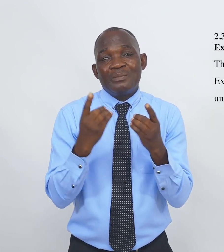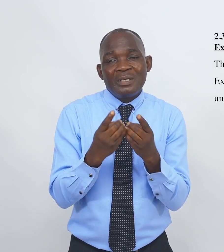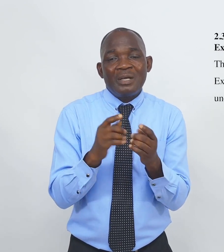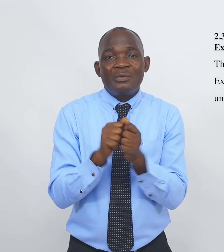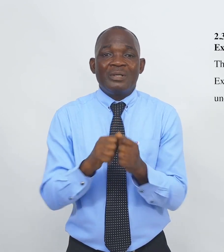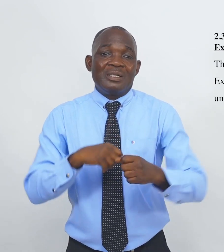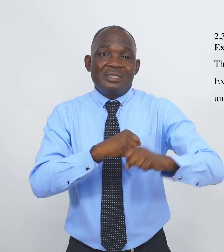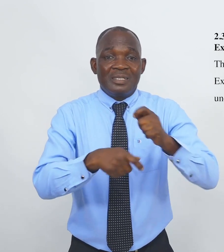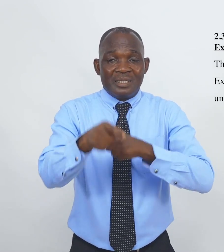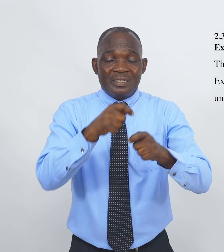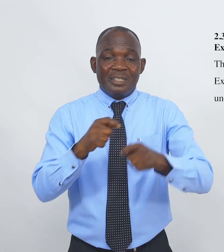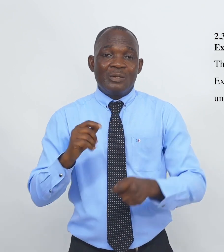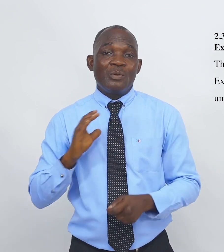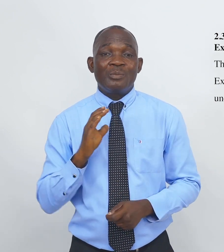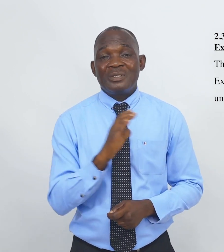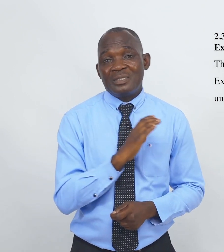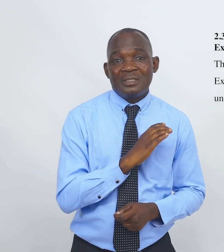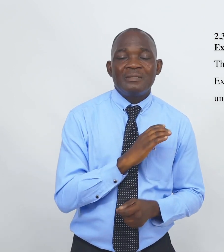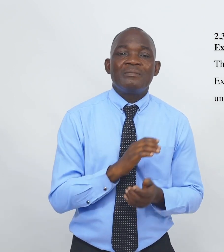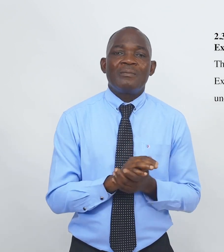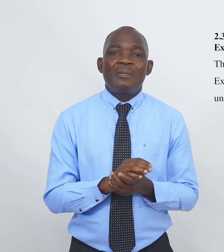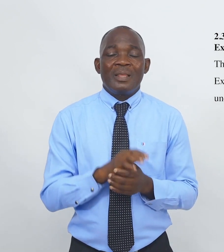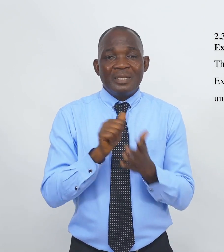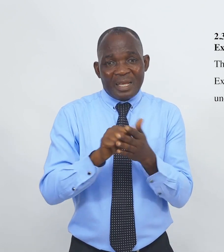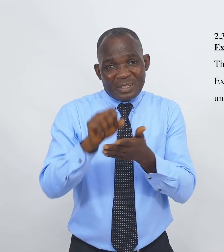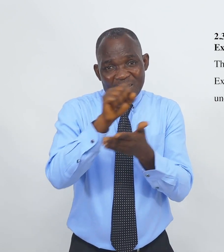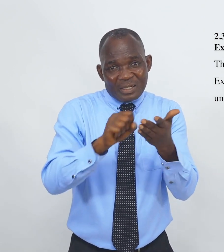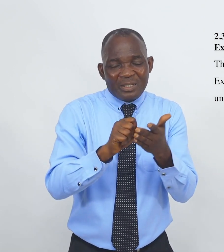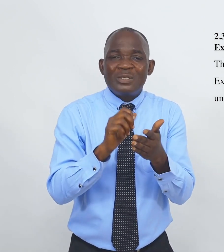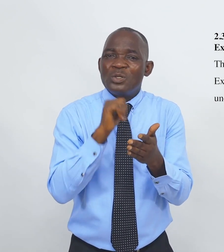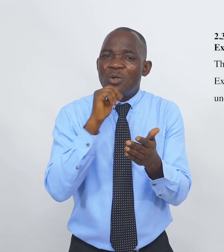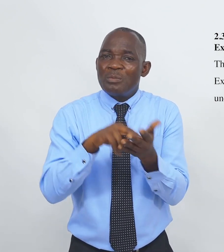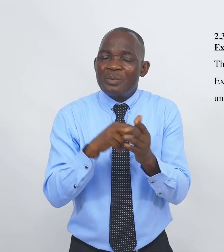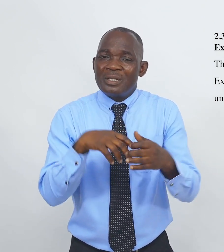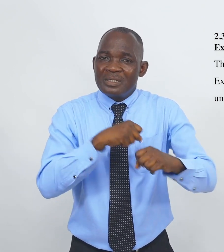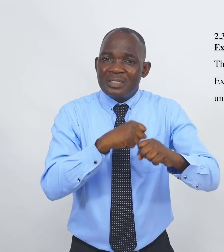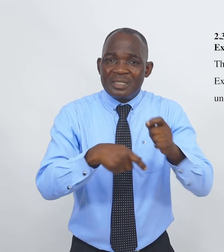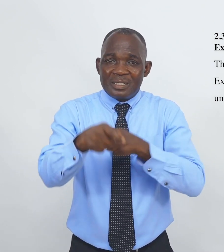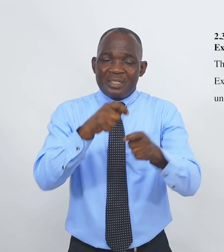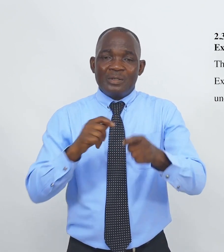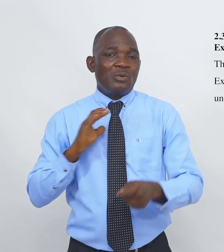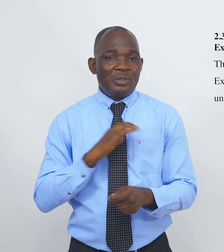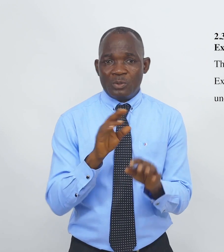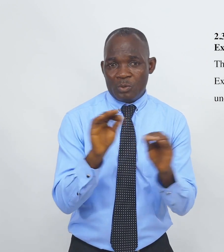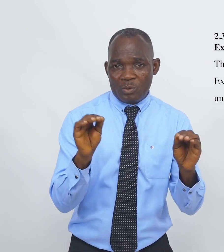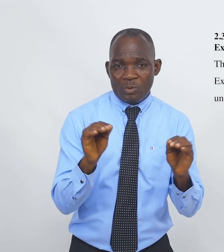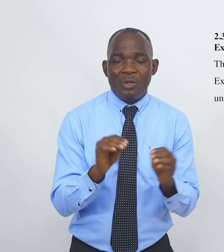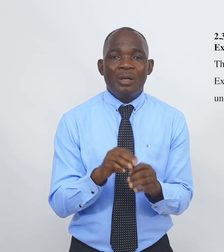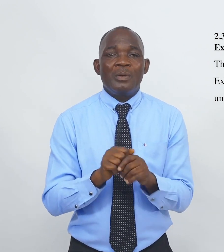Securities and Exchange Commission. This section does not apply to the Securities and Exchange Commission. There are no